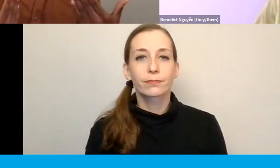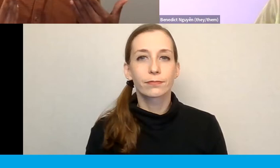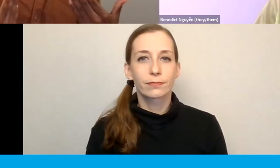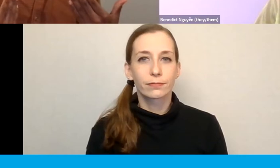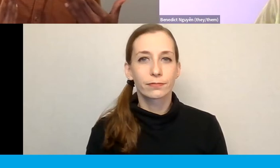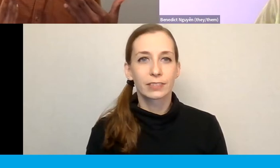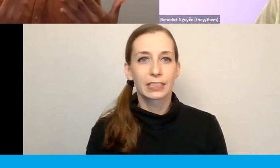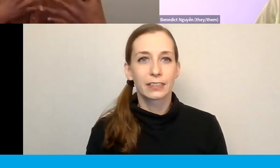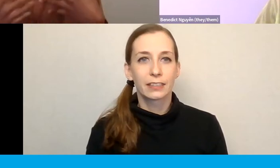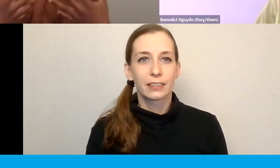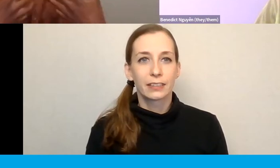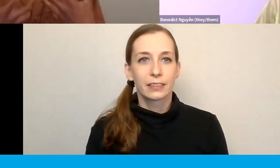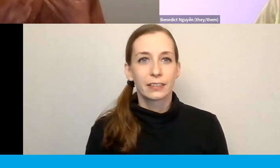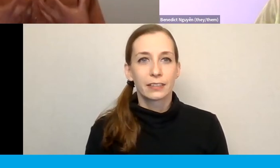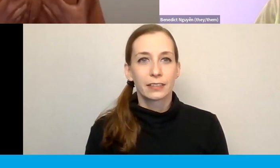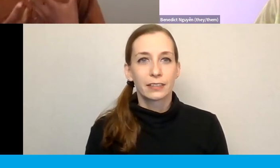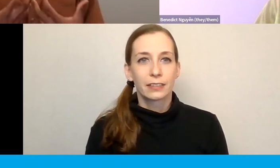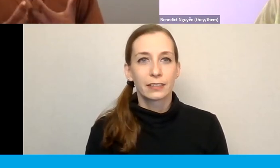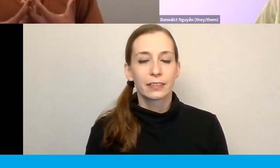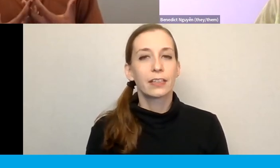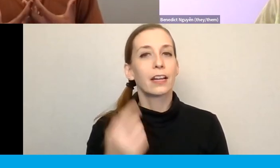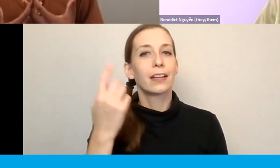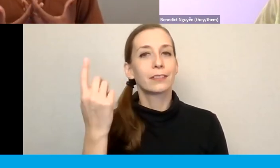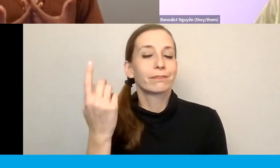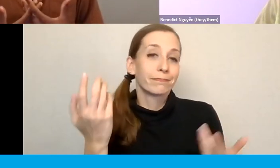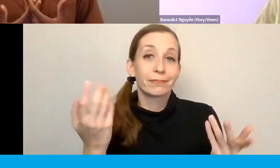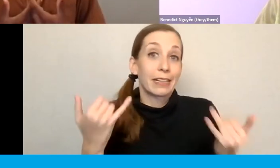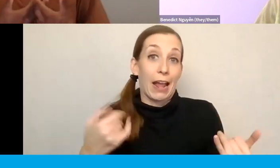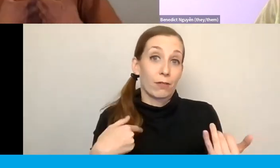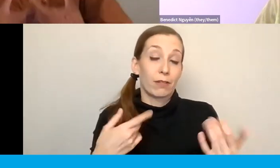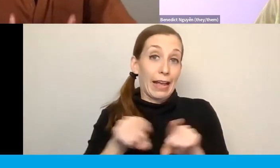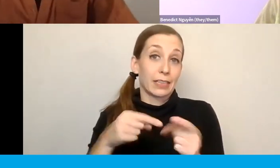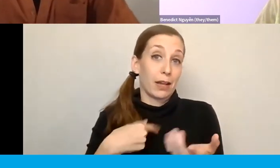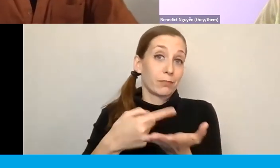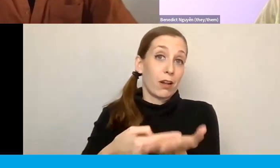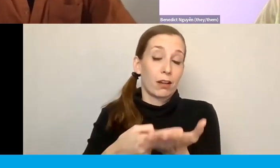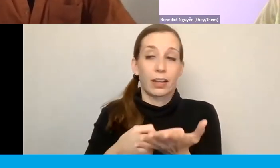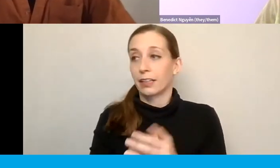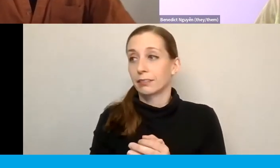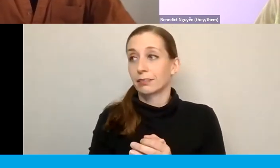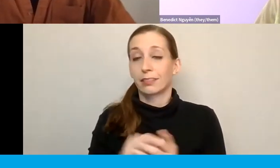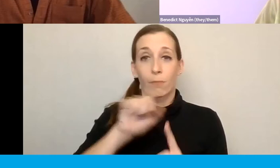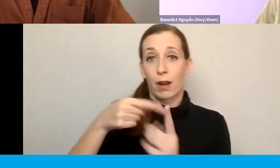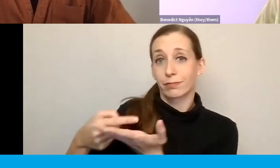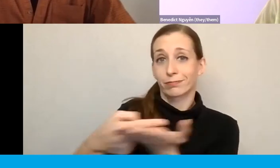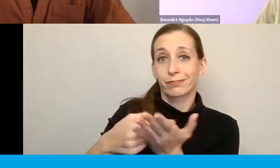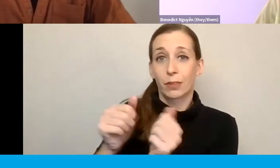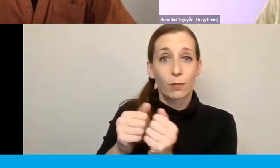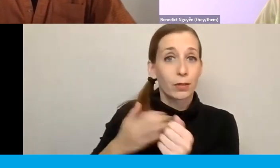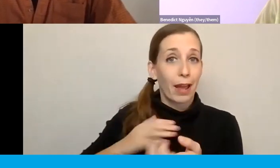that's something that I'm, talking about with my collaborators, I think, is like, how do we